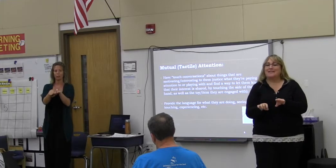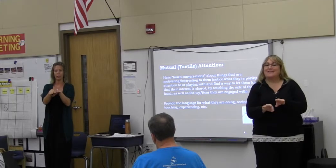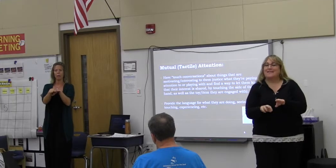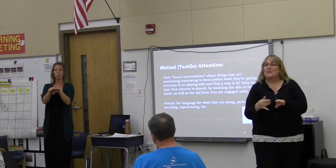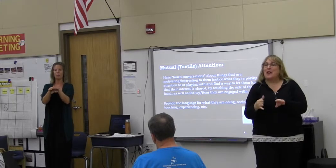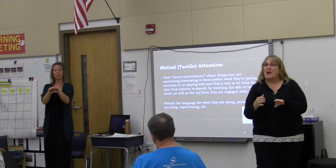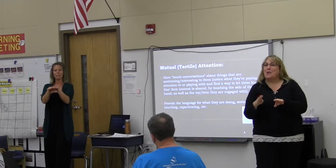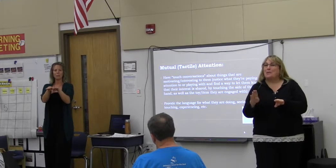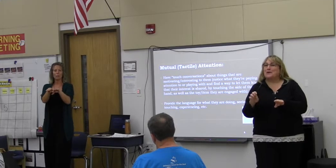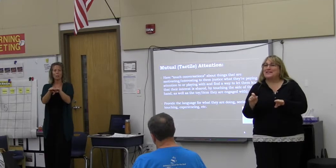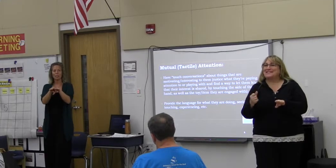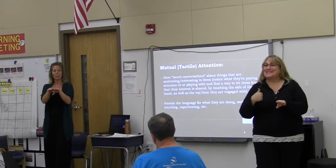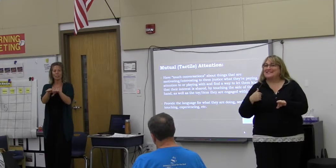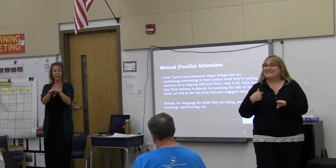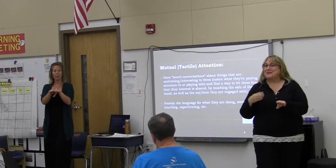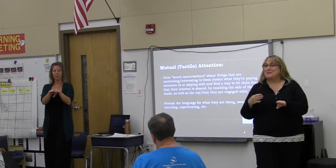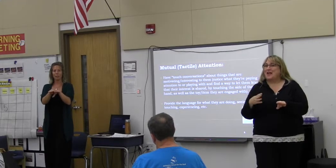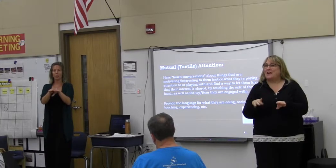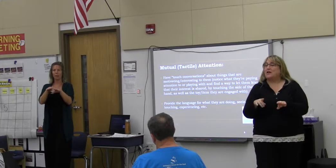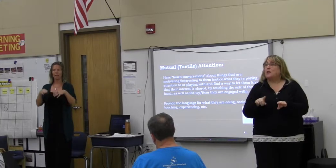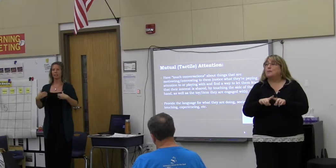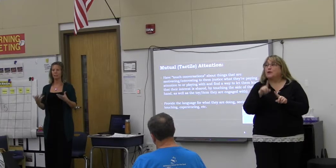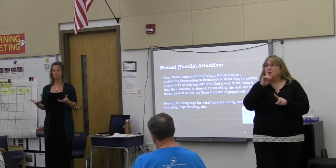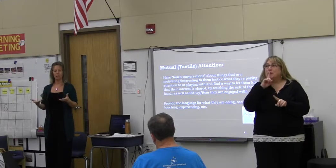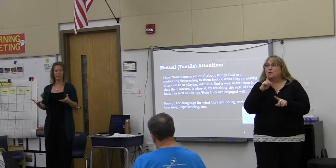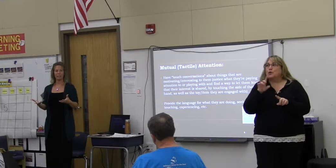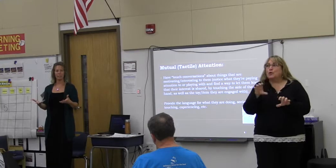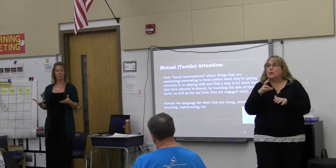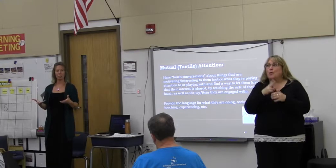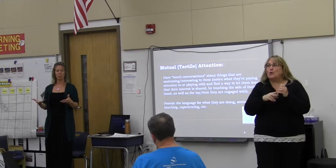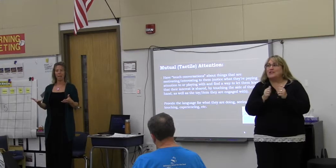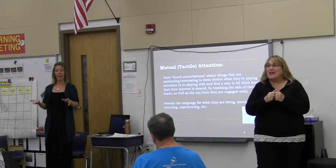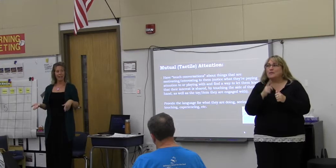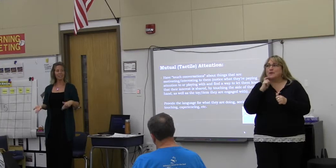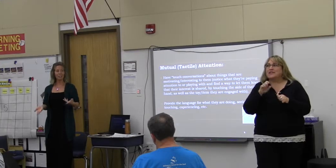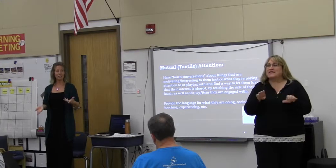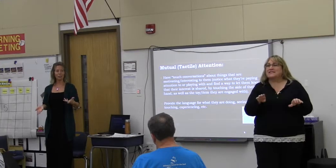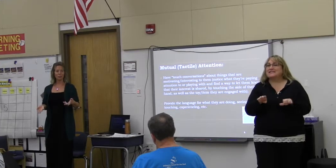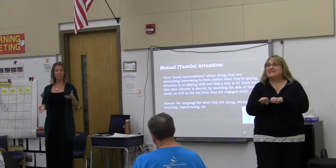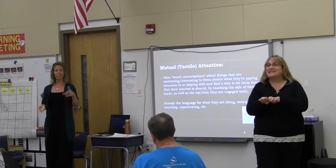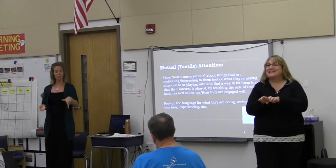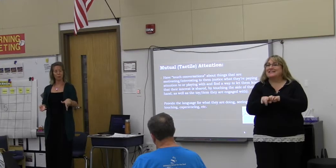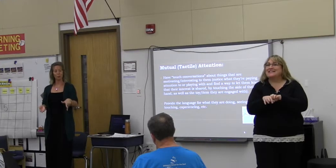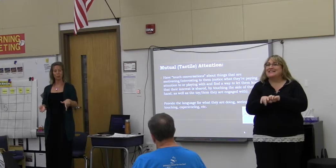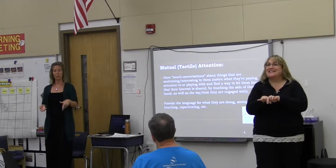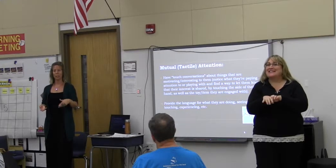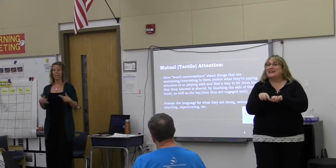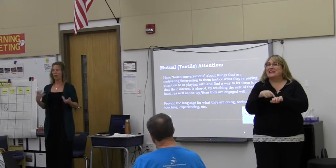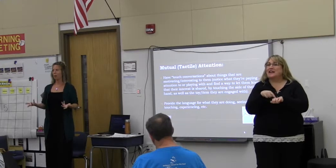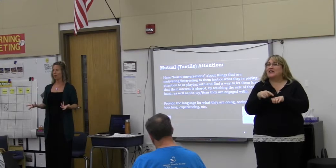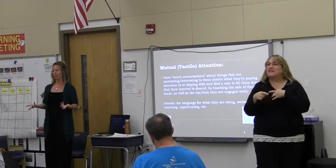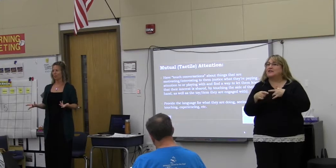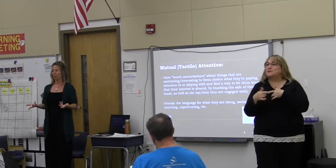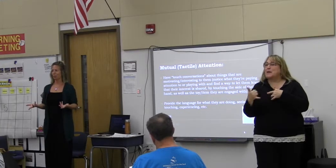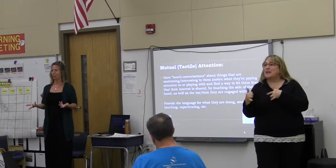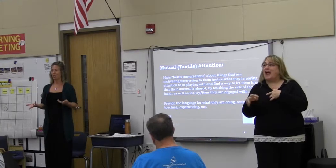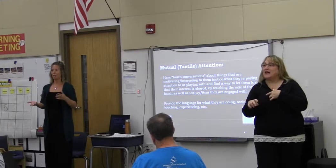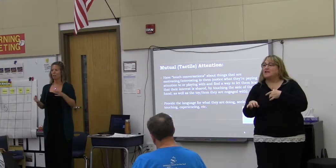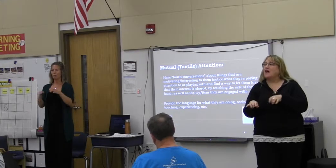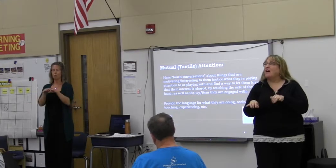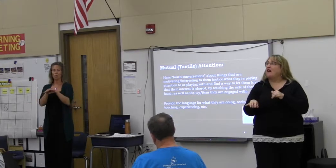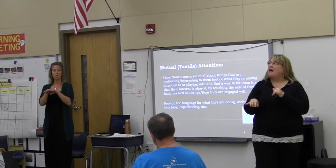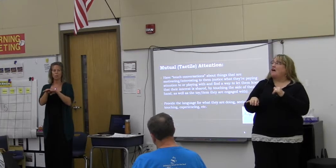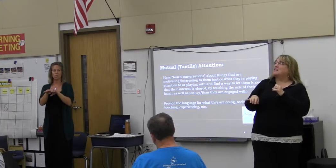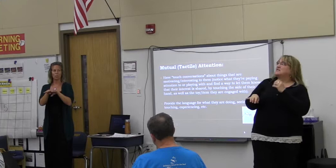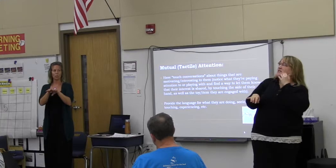the toy. But basically we're doing it together, and that's communicating to him, hey, I see you, and I see what you're doing, and I want to play too.